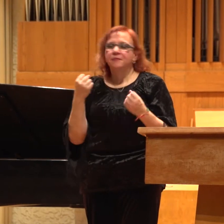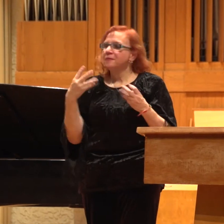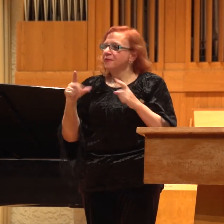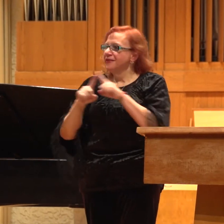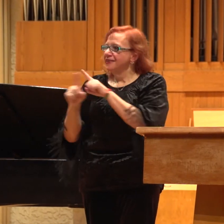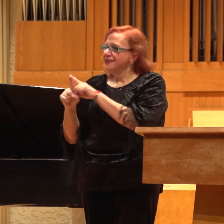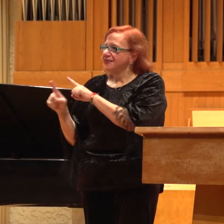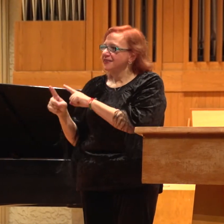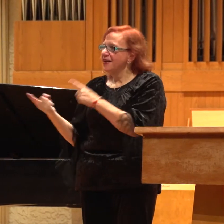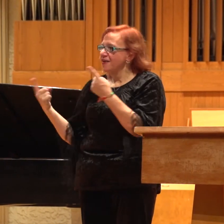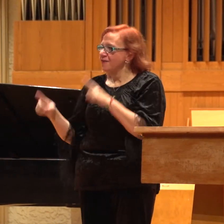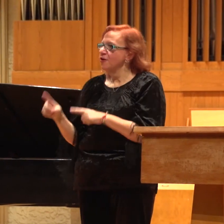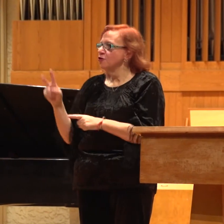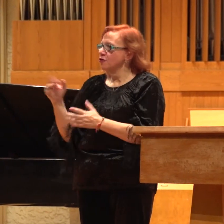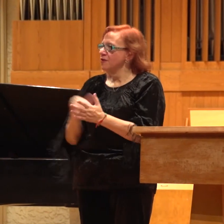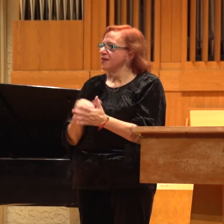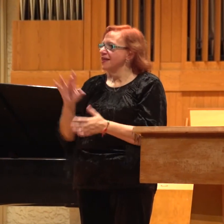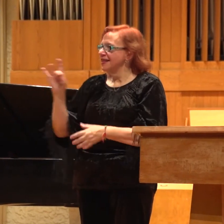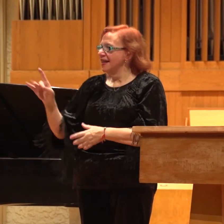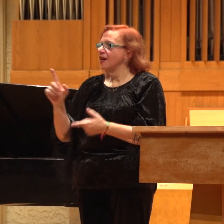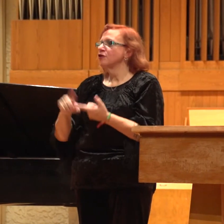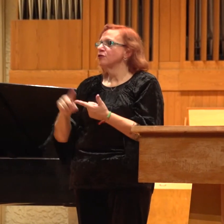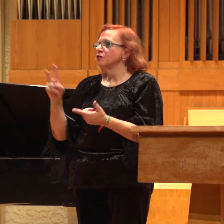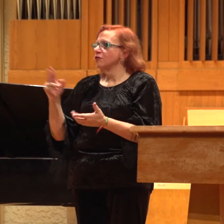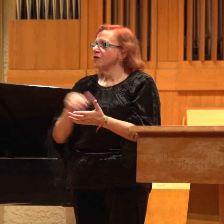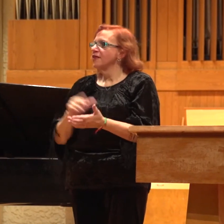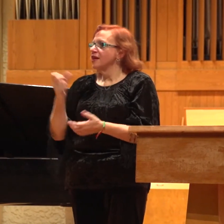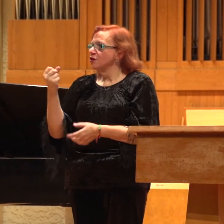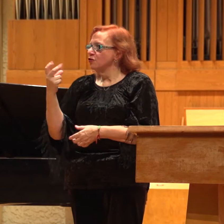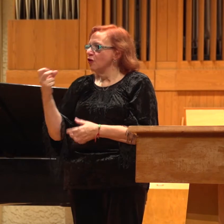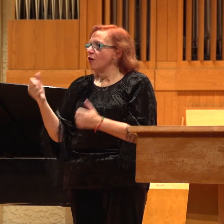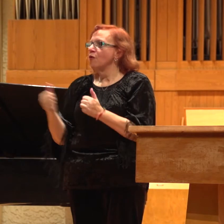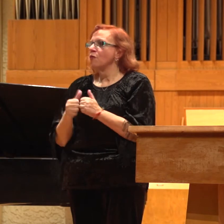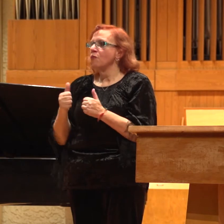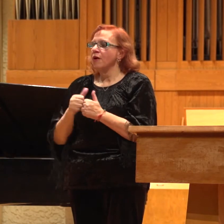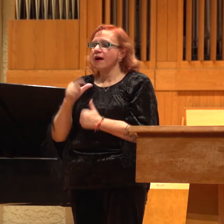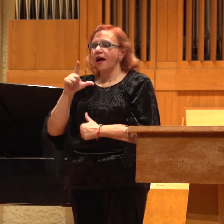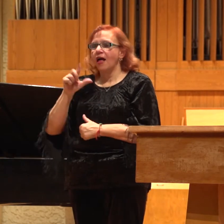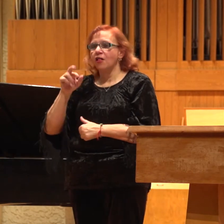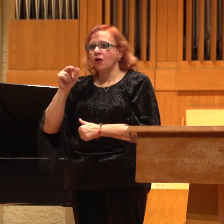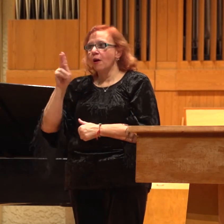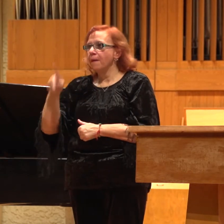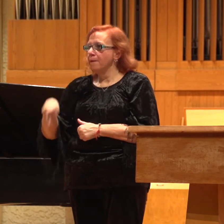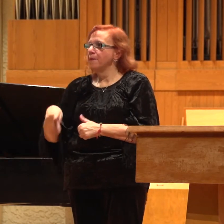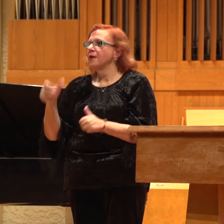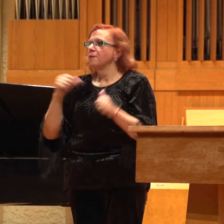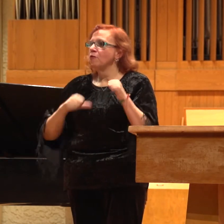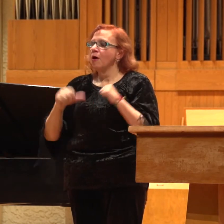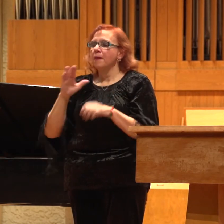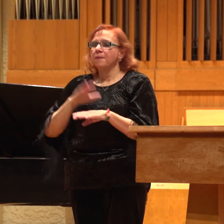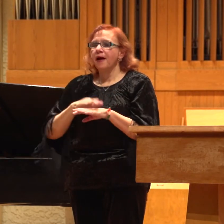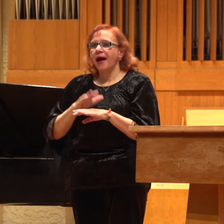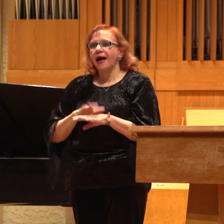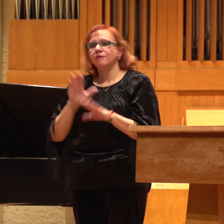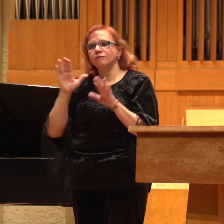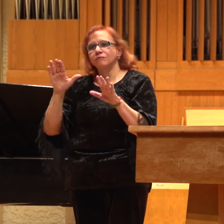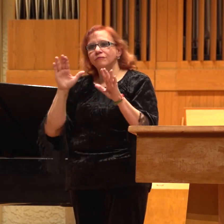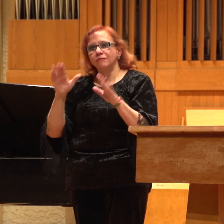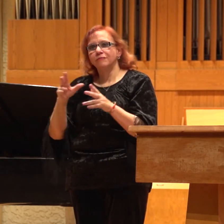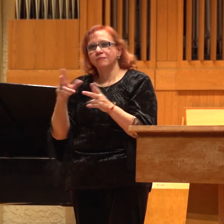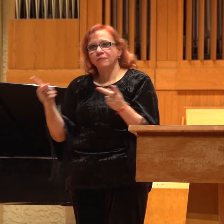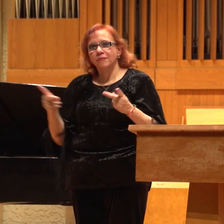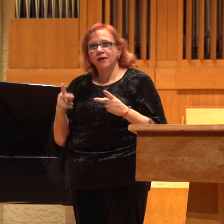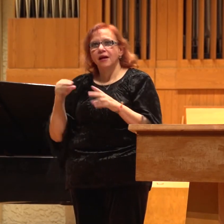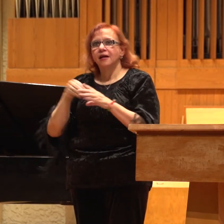events and venues from 2008 to 2012. With LRP, he performed at prestigious venues including